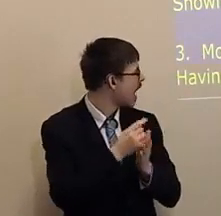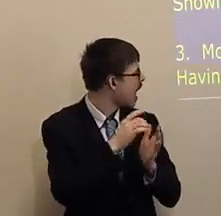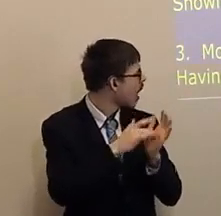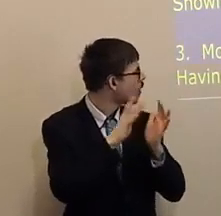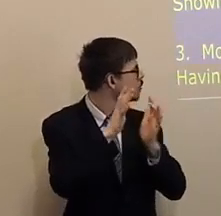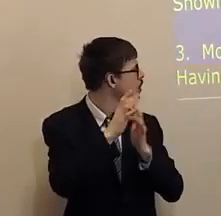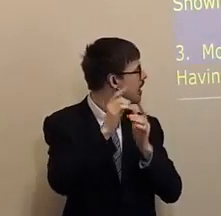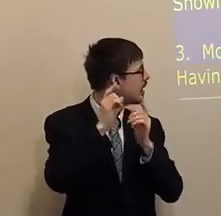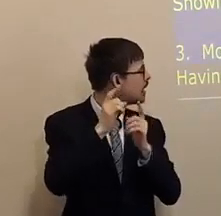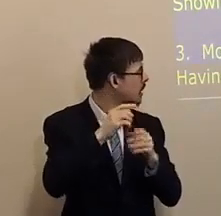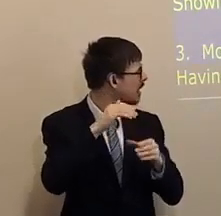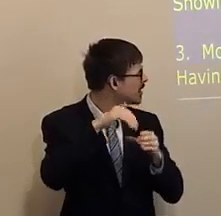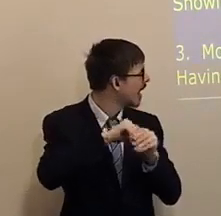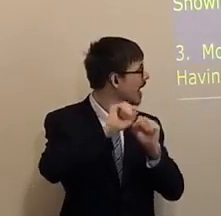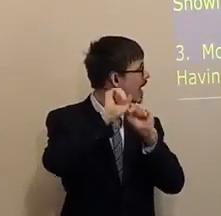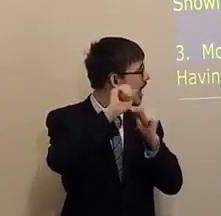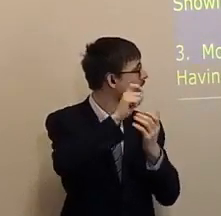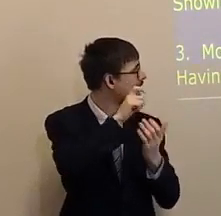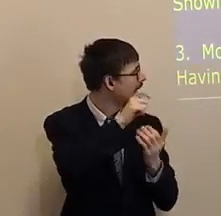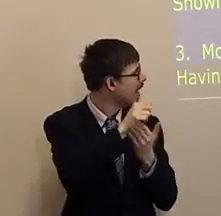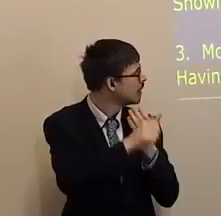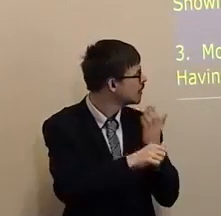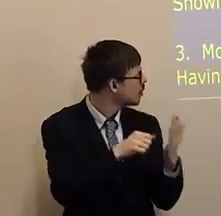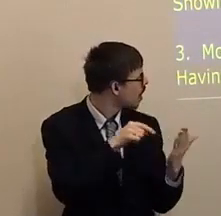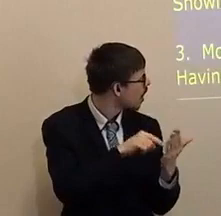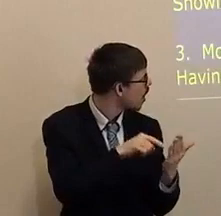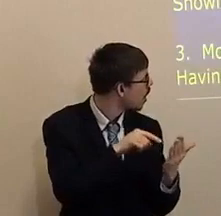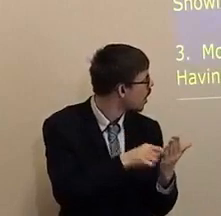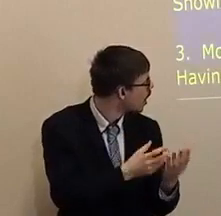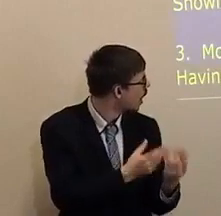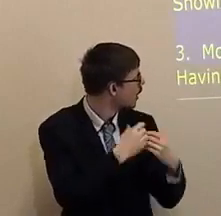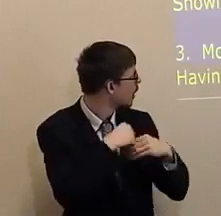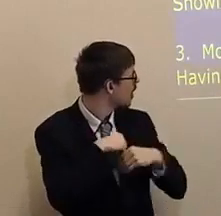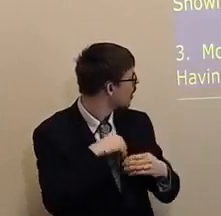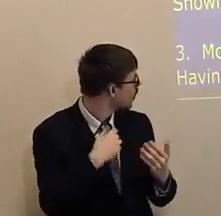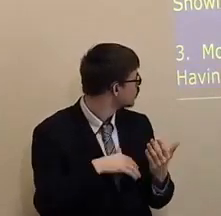For thy Jesus is all good,